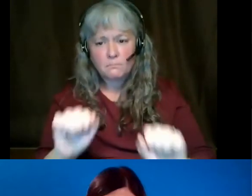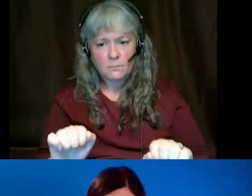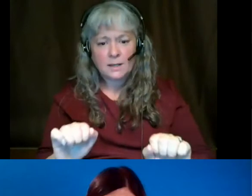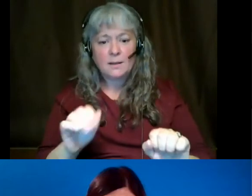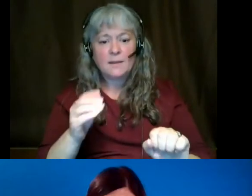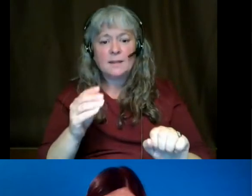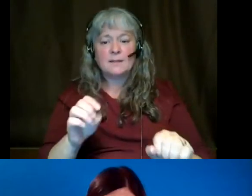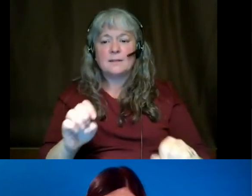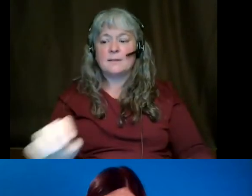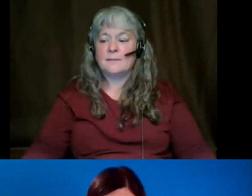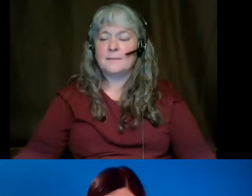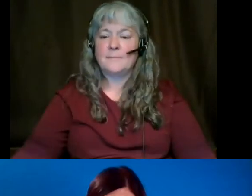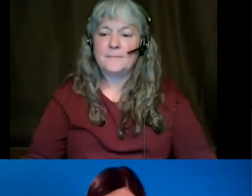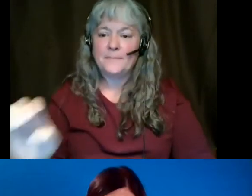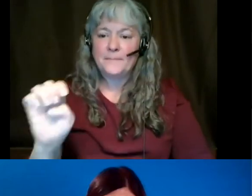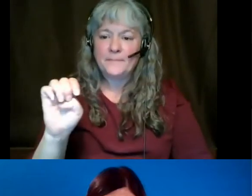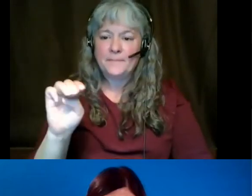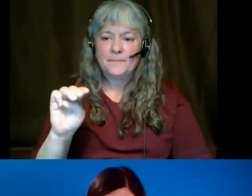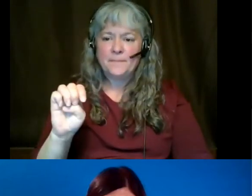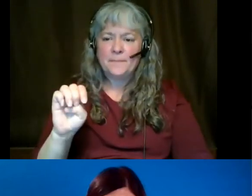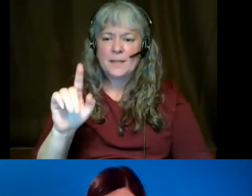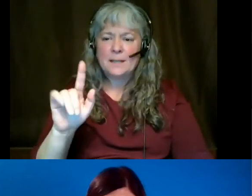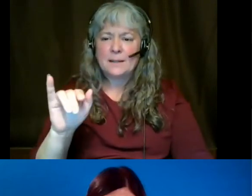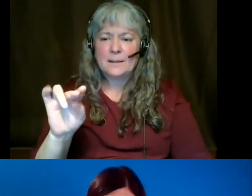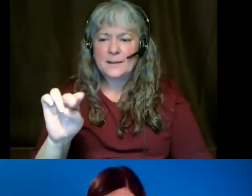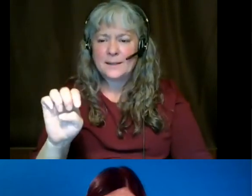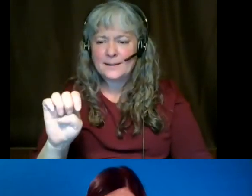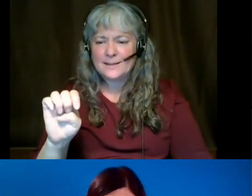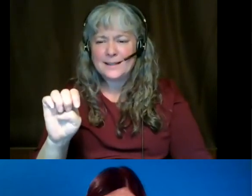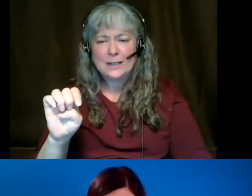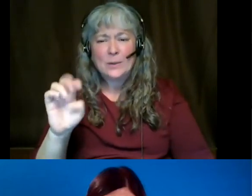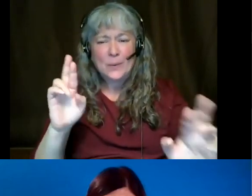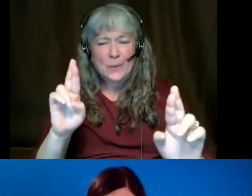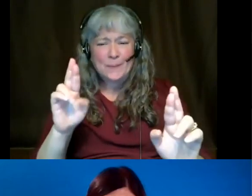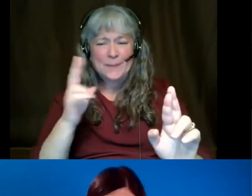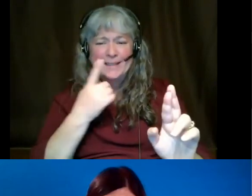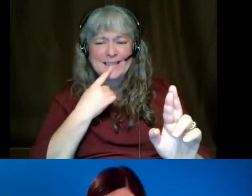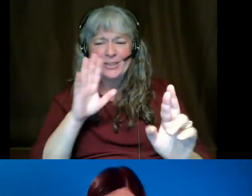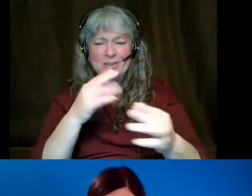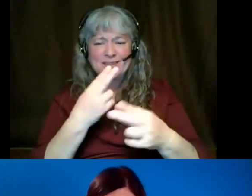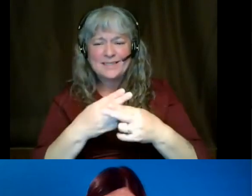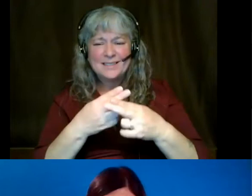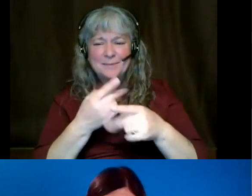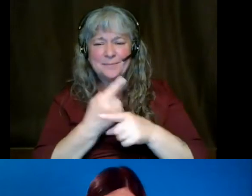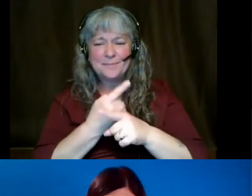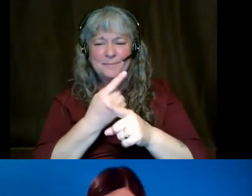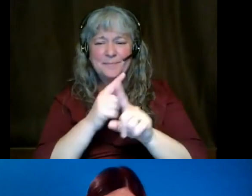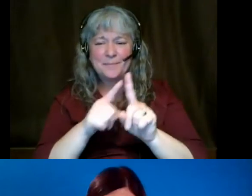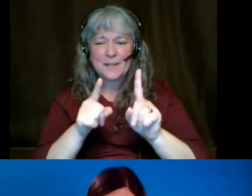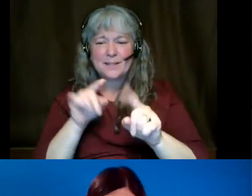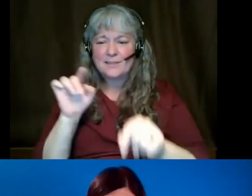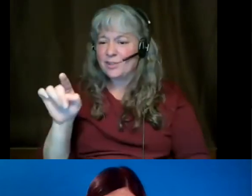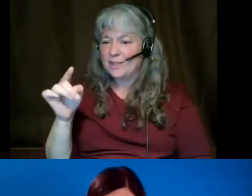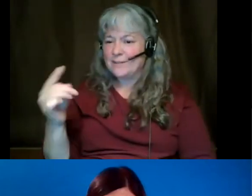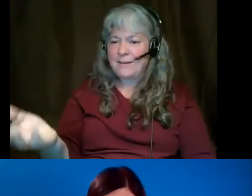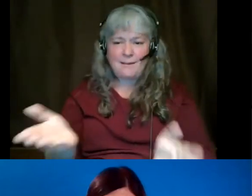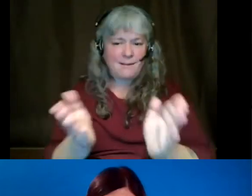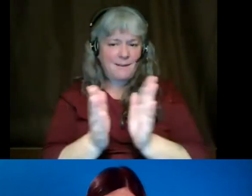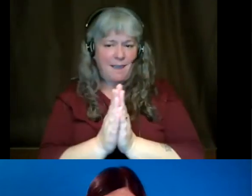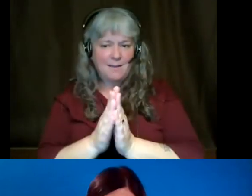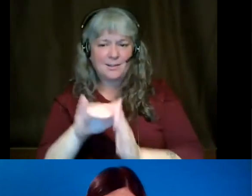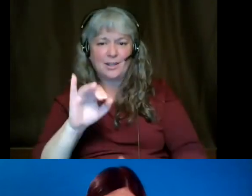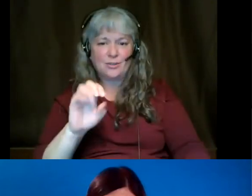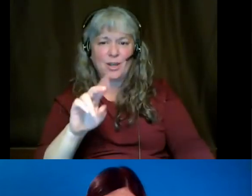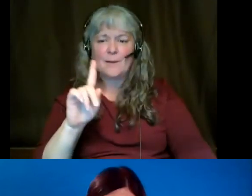Emmeline. Hopefully I pronounced that correctly. And she's asking Jen if